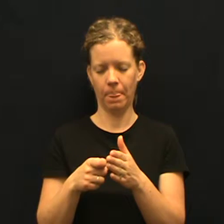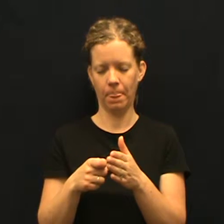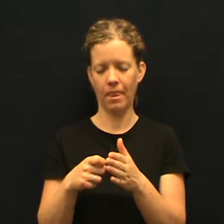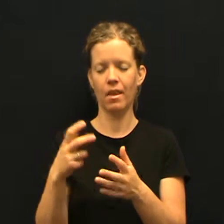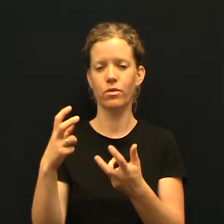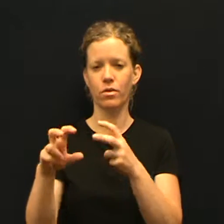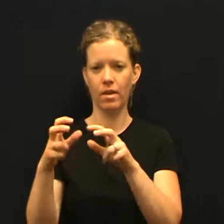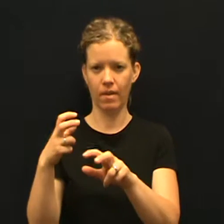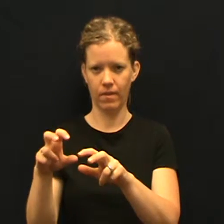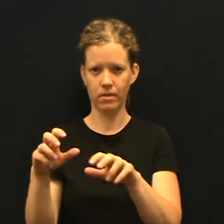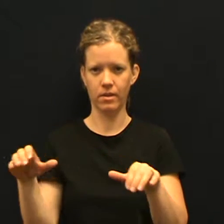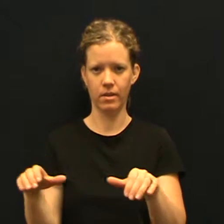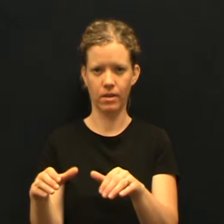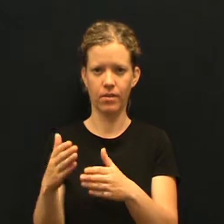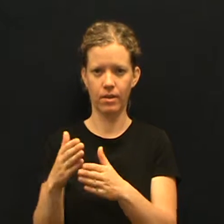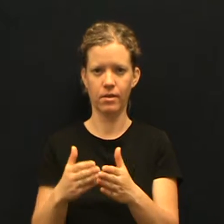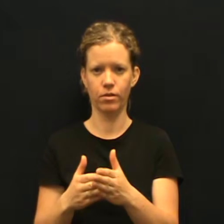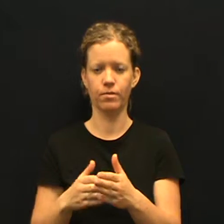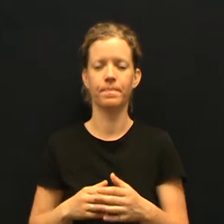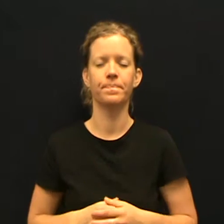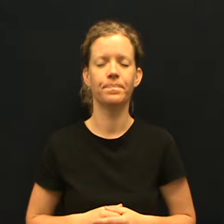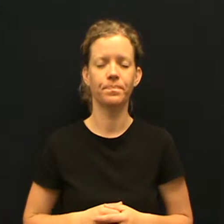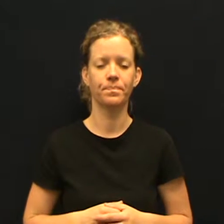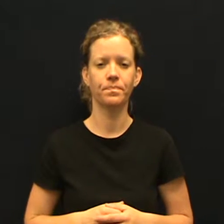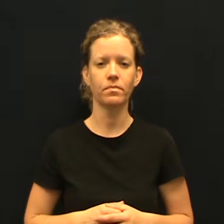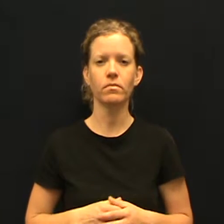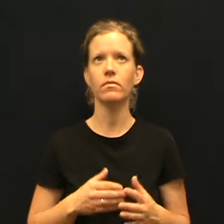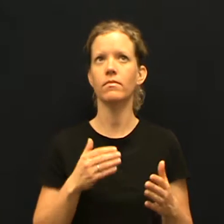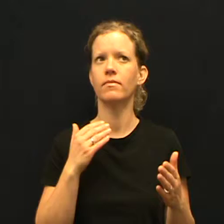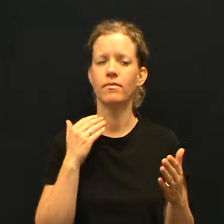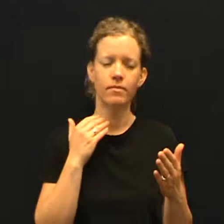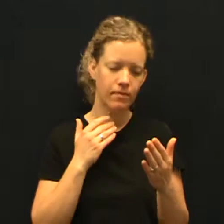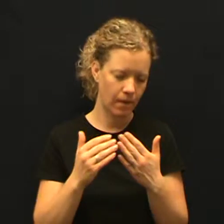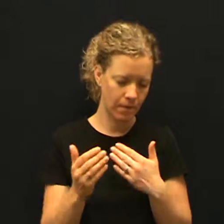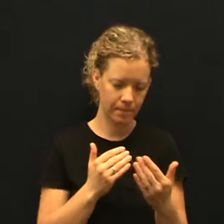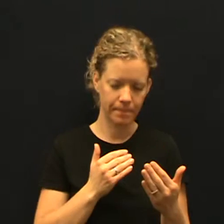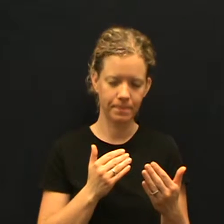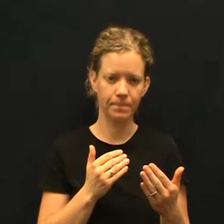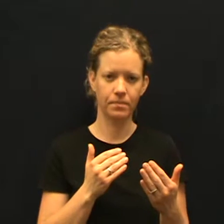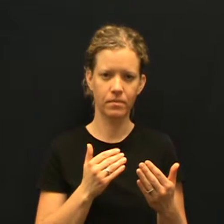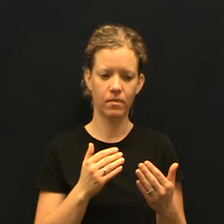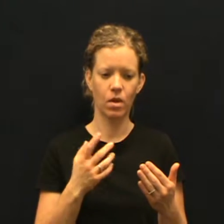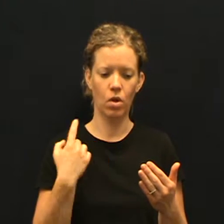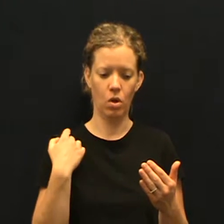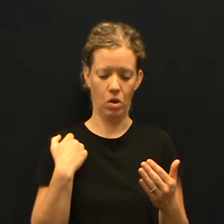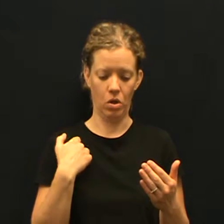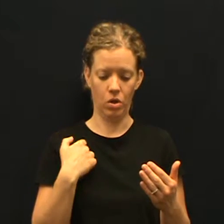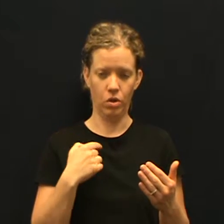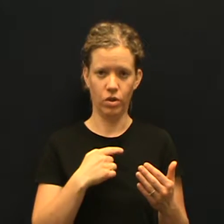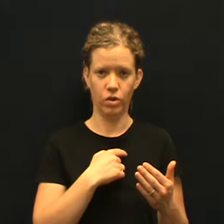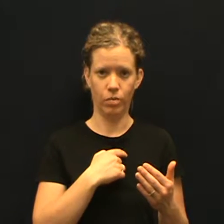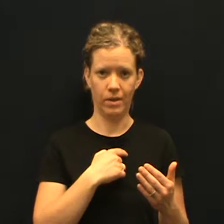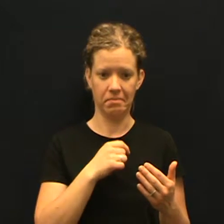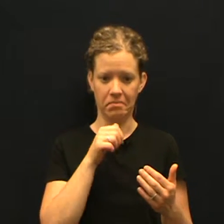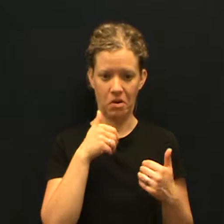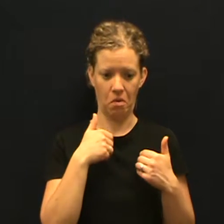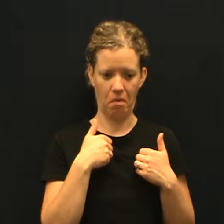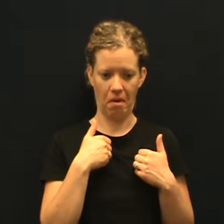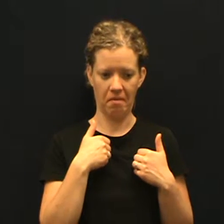here, of course. And so anyway, we are told that we have no disposals or impairments of equipment